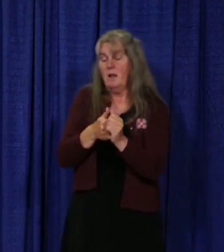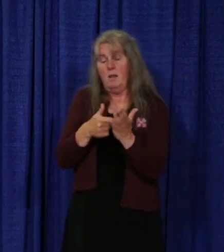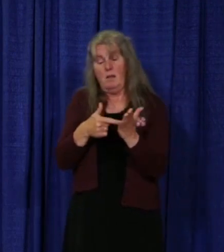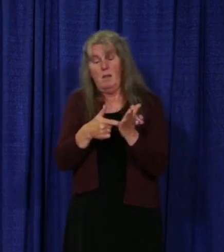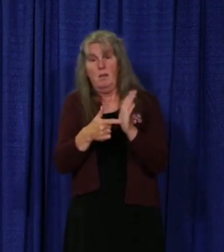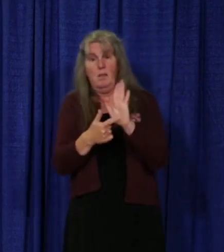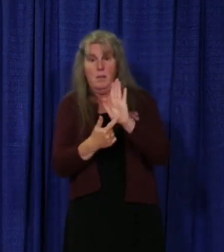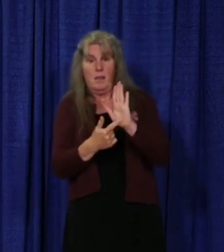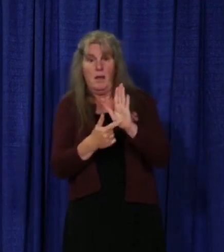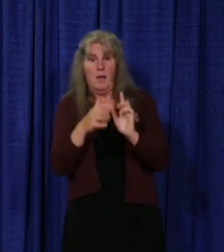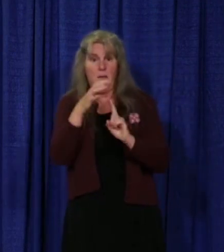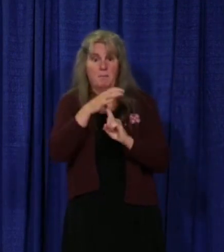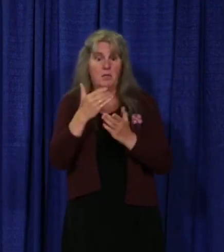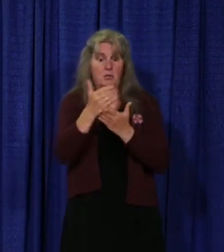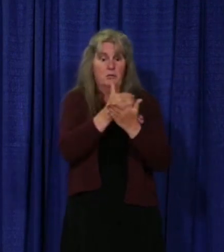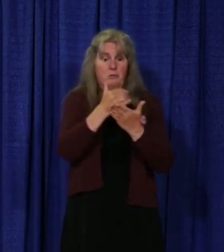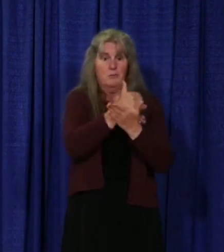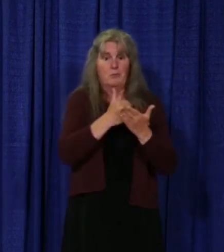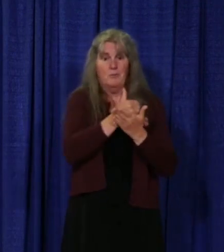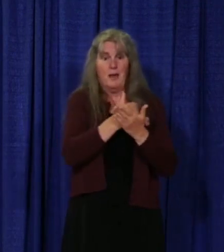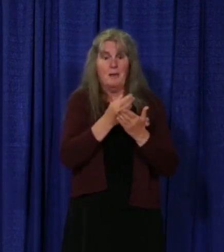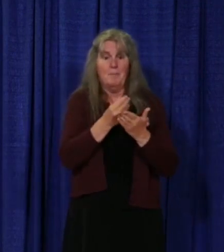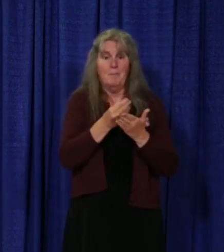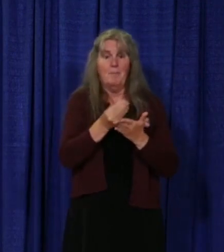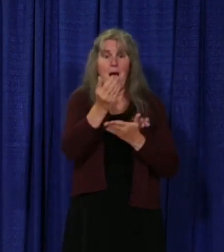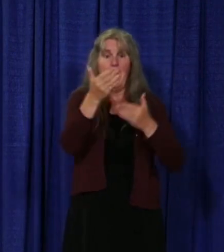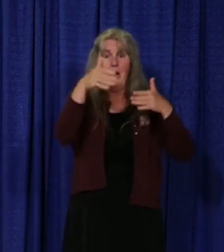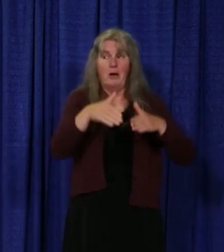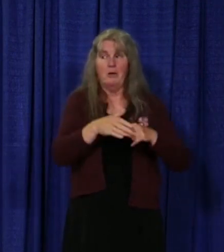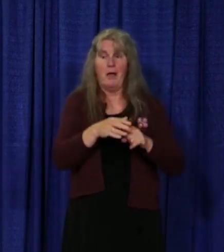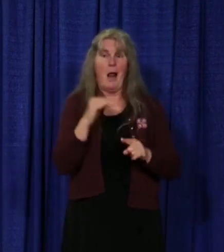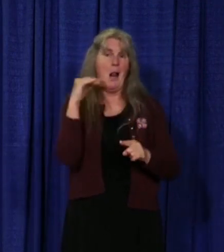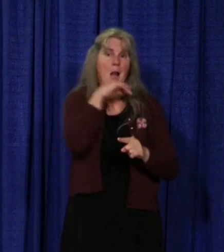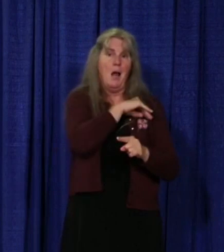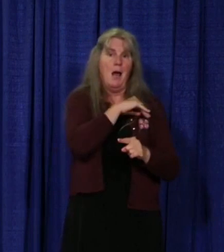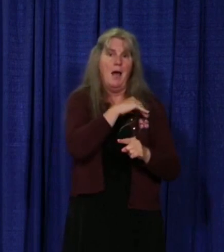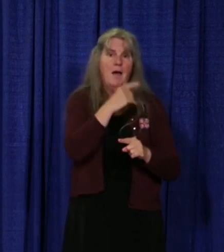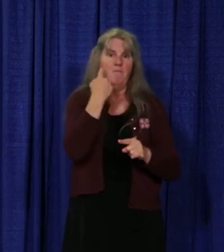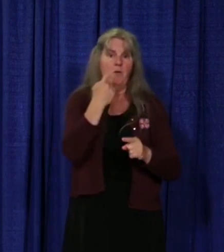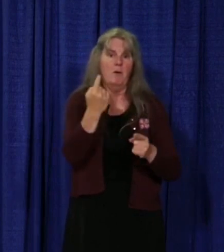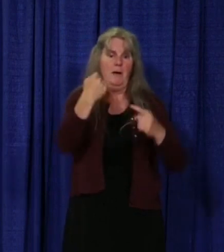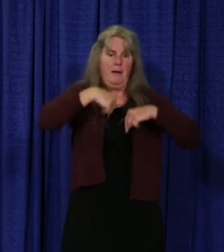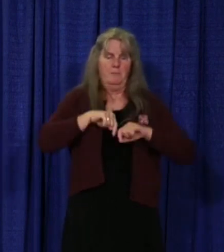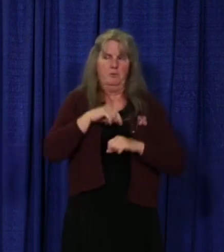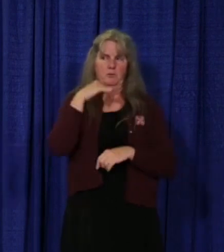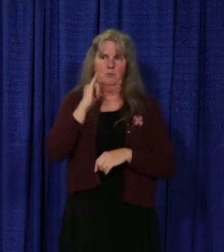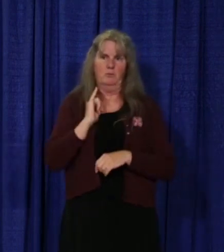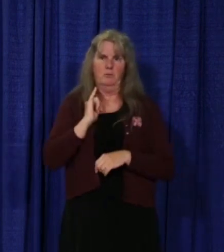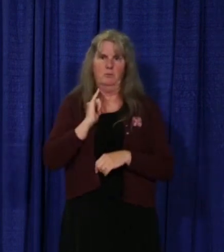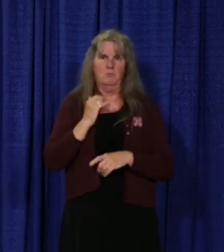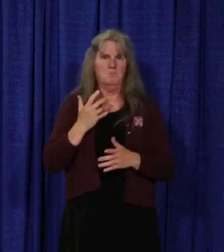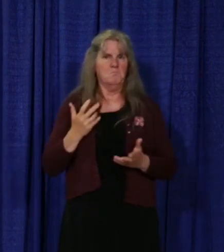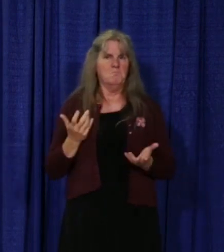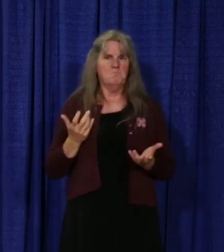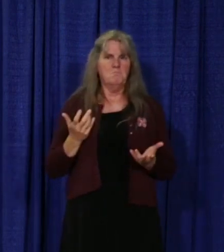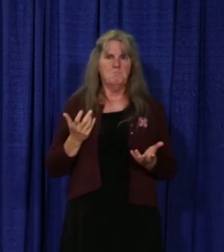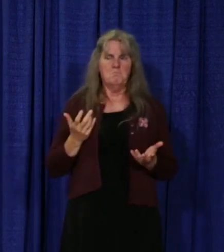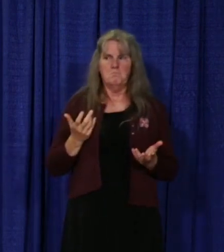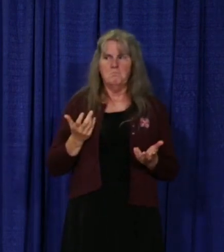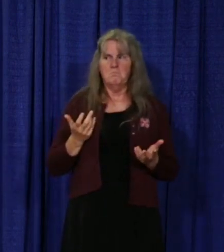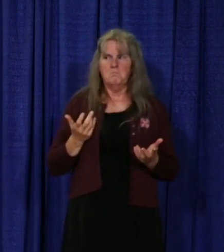that there are mushroom pickers and buyers who are essentially lying to get into the territory and to get to these burns and